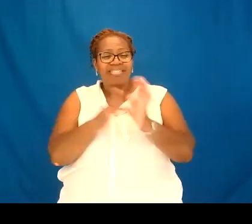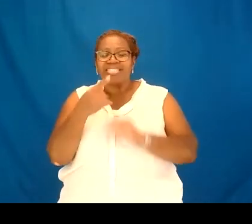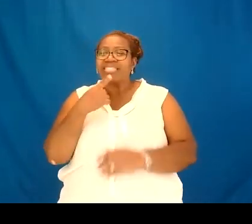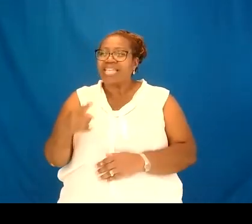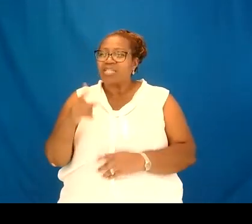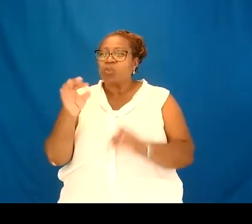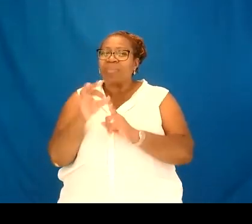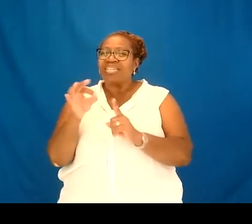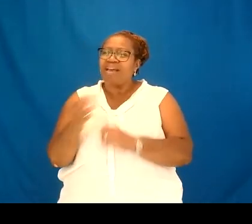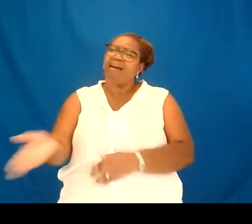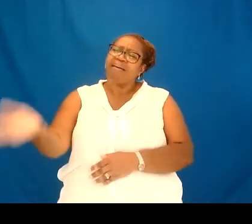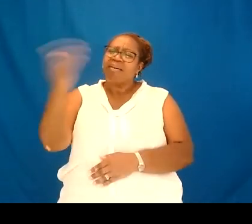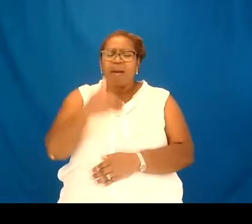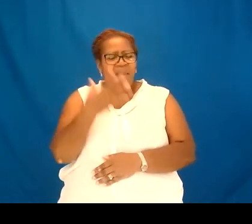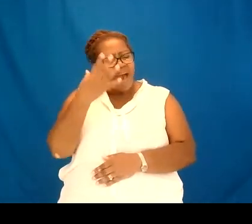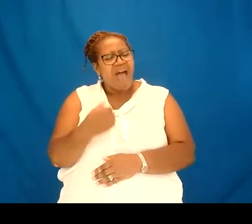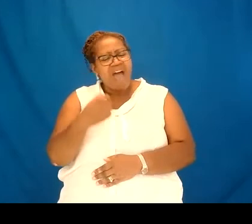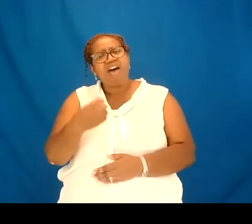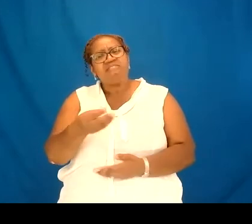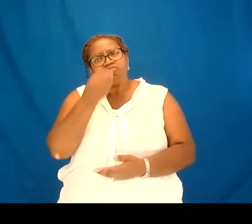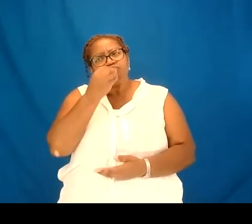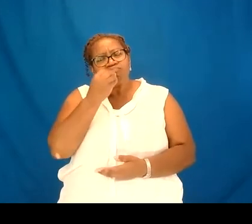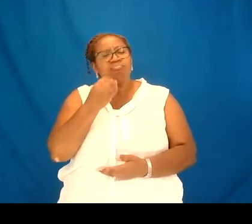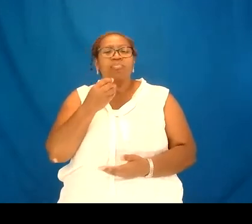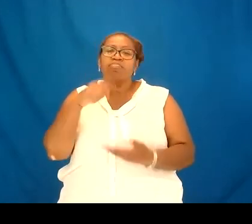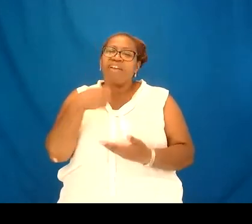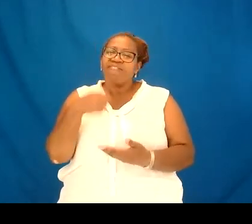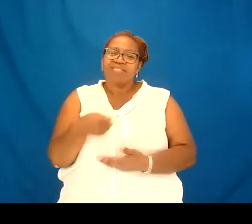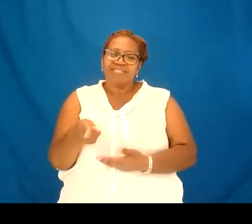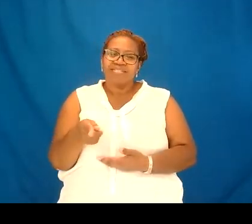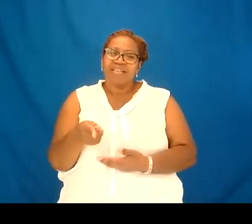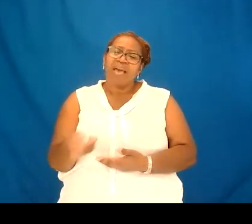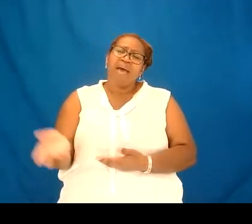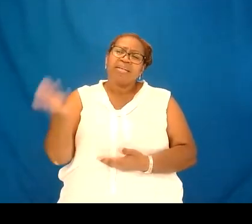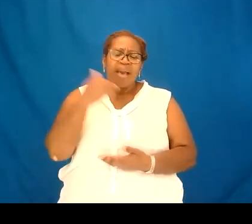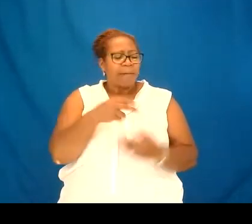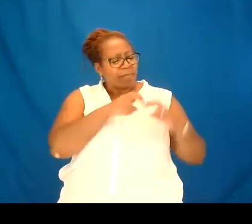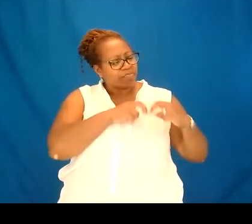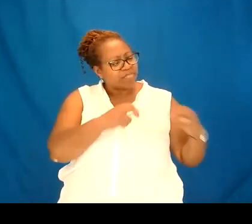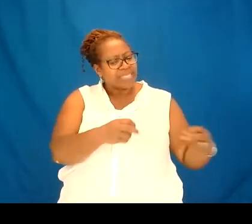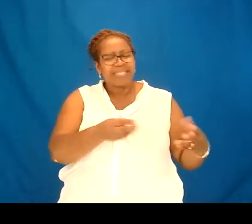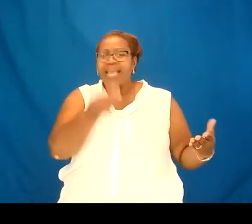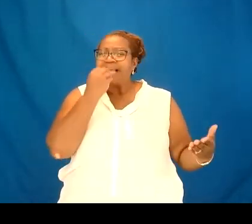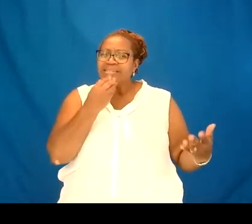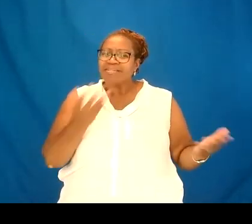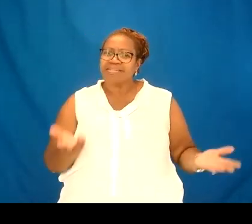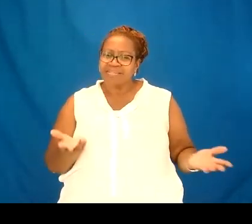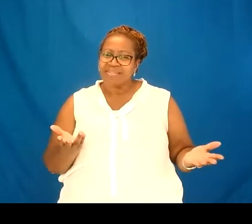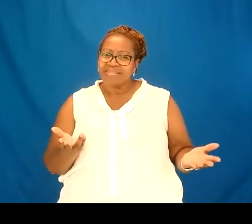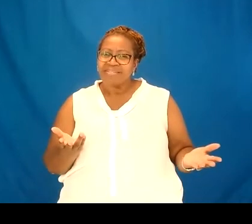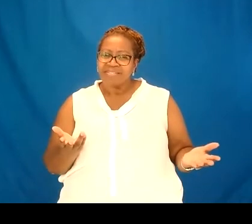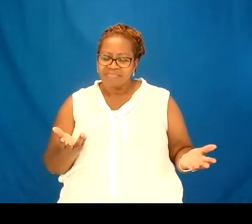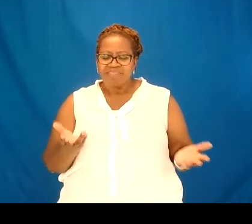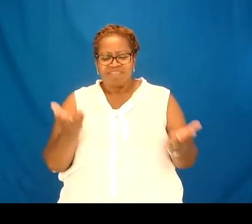have breakfast. Come and have breakfast. So